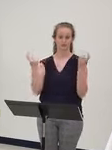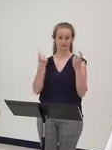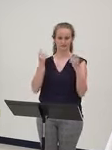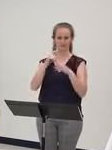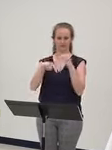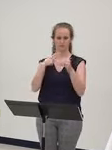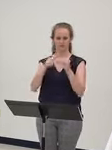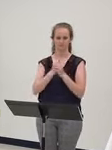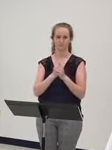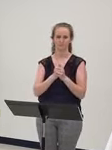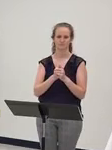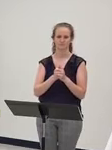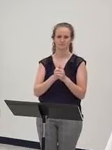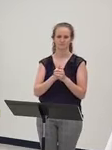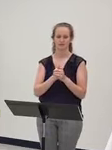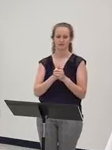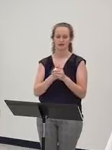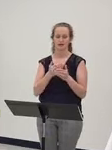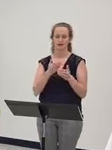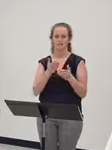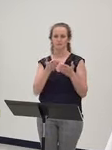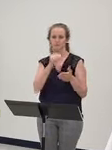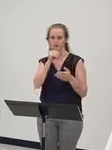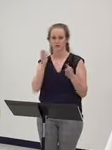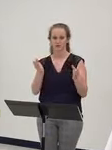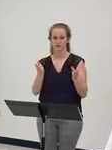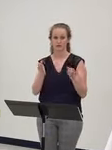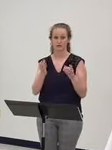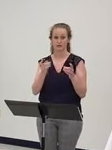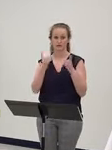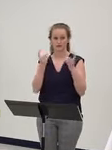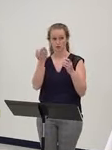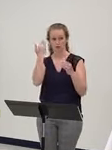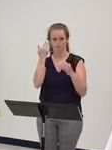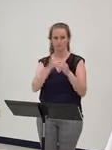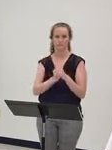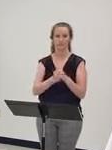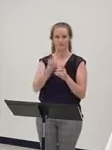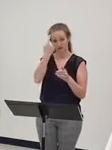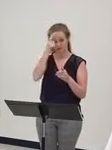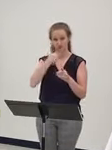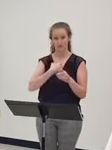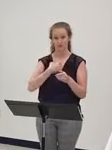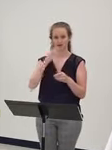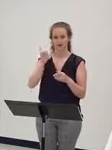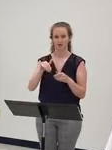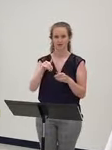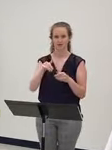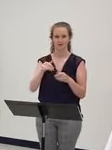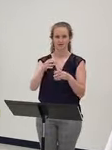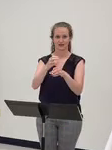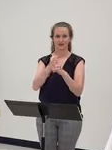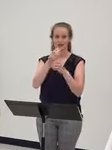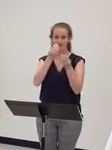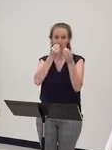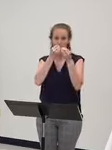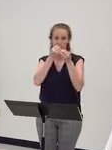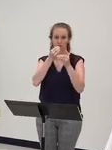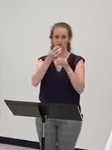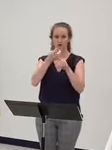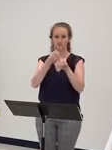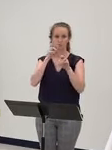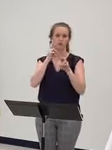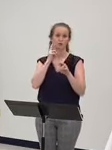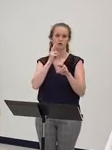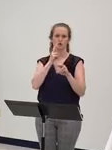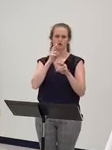about that we probably didn't get excited about before. And for me, that was getting takeout. So